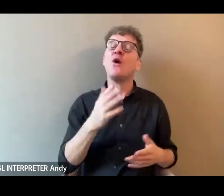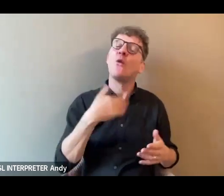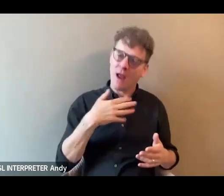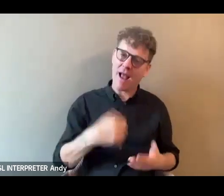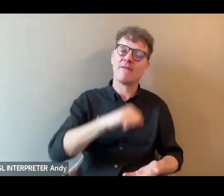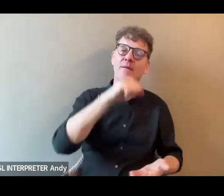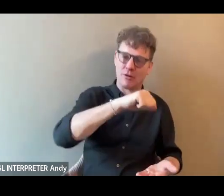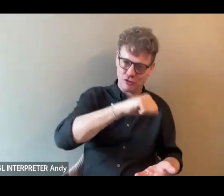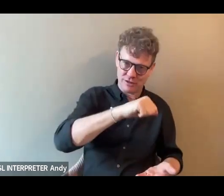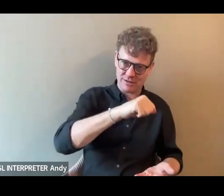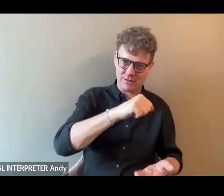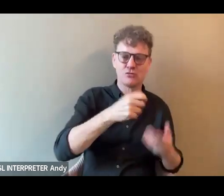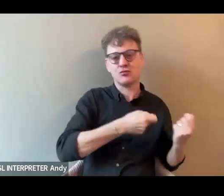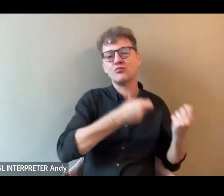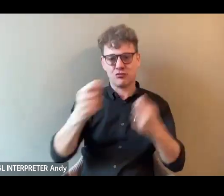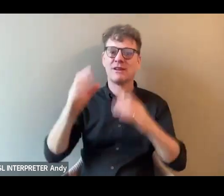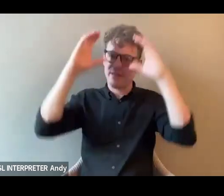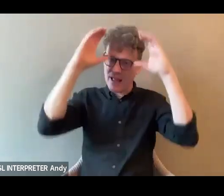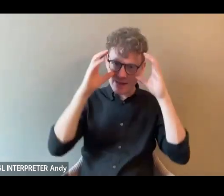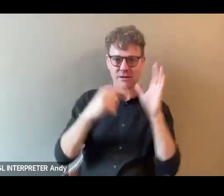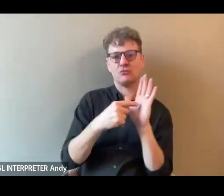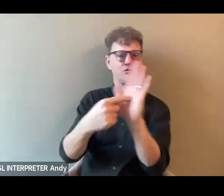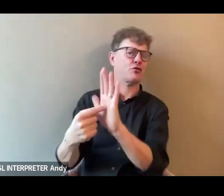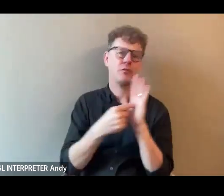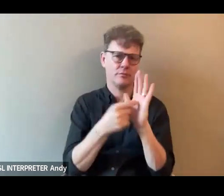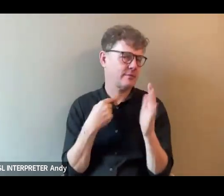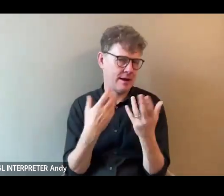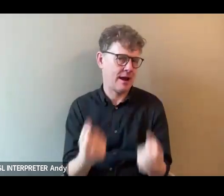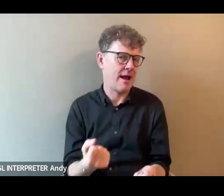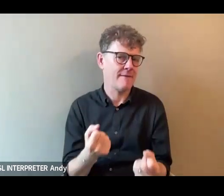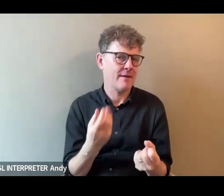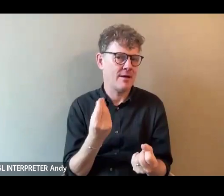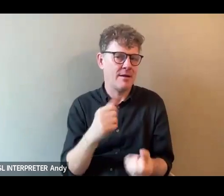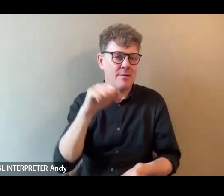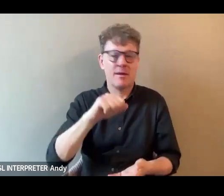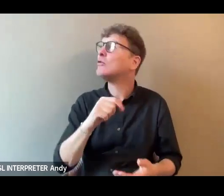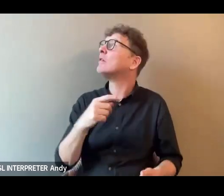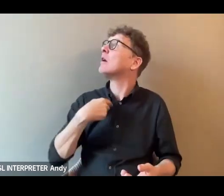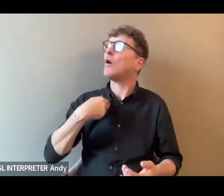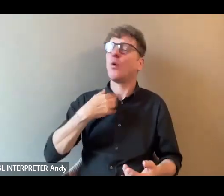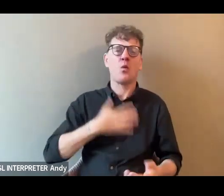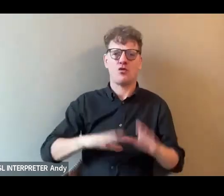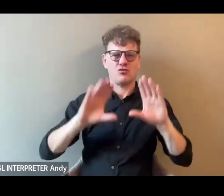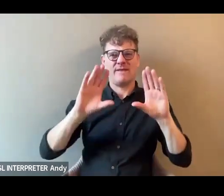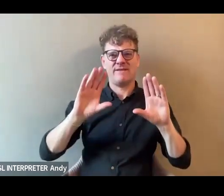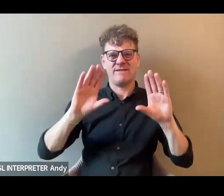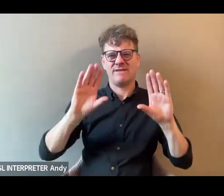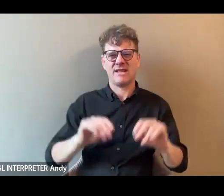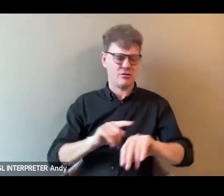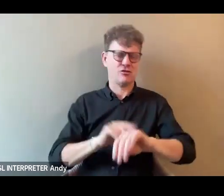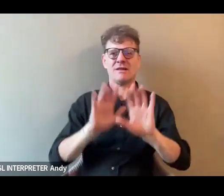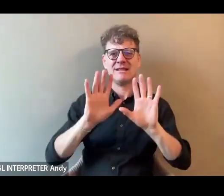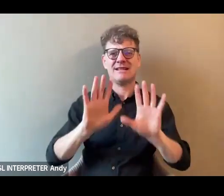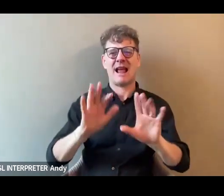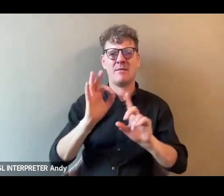you to show it to you. So I'm going to aim to finish at 10 past to give us 5 minutes between the sessions to allow people